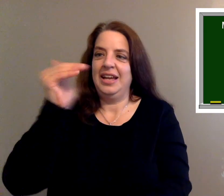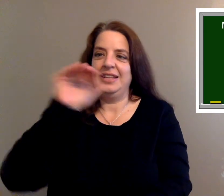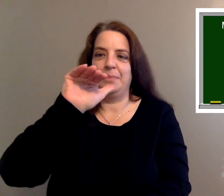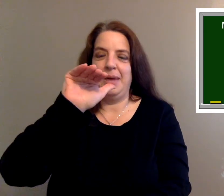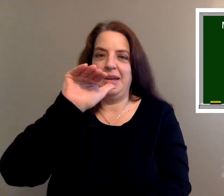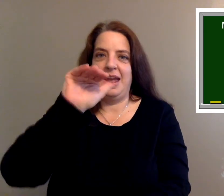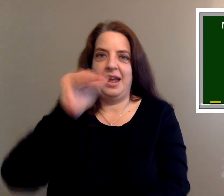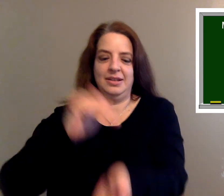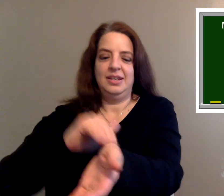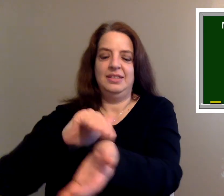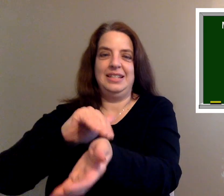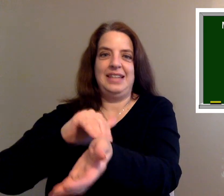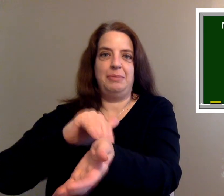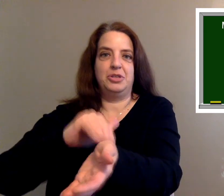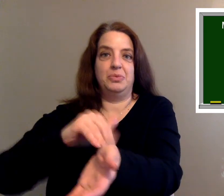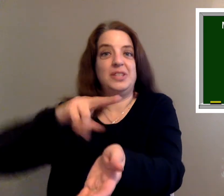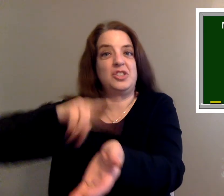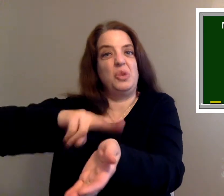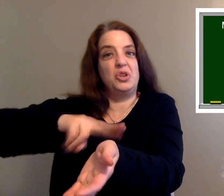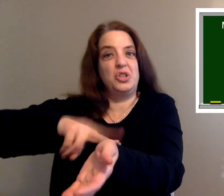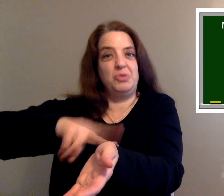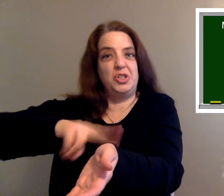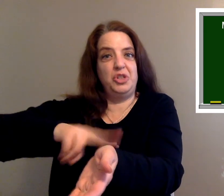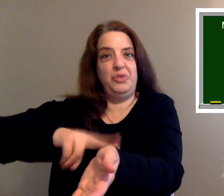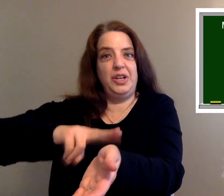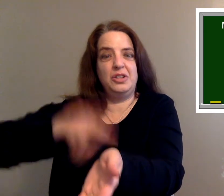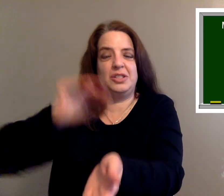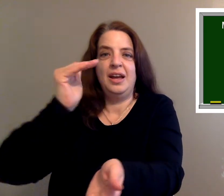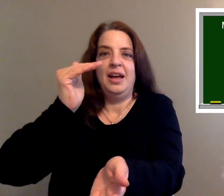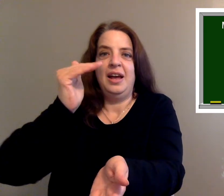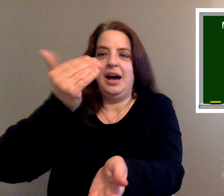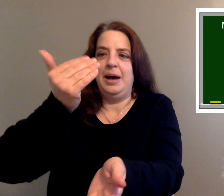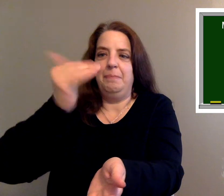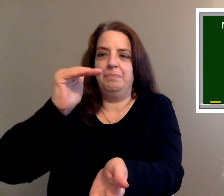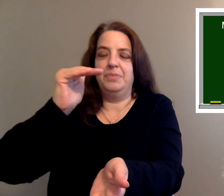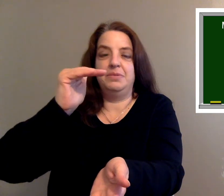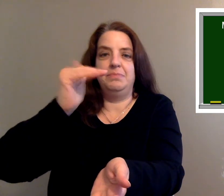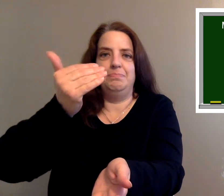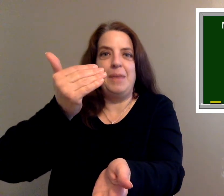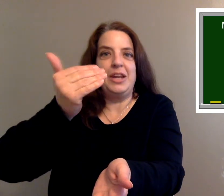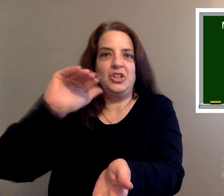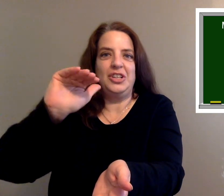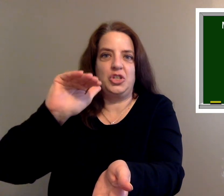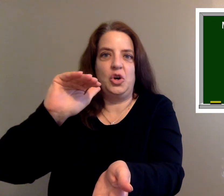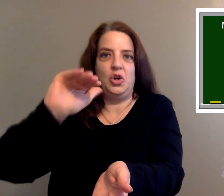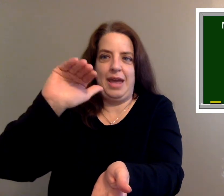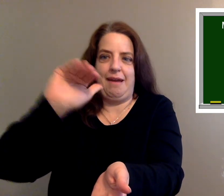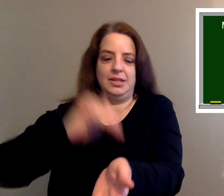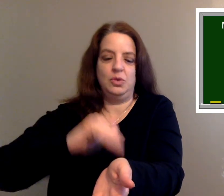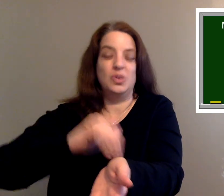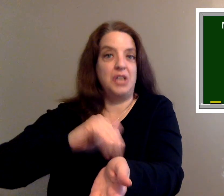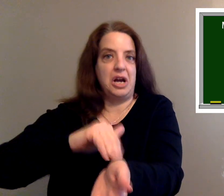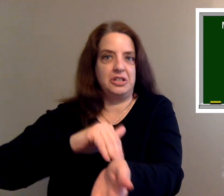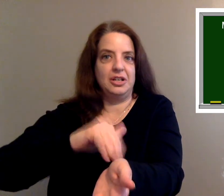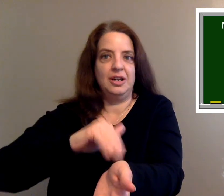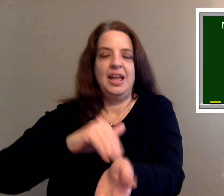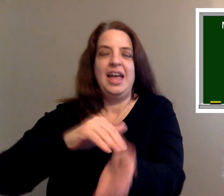a bent hand that taps your wrist. So nurse was 2 fingers. Medical is your whole hand, or doctor. And